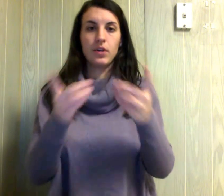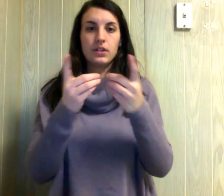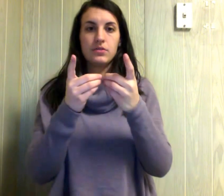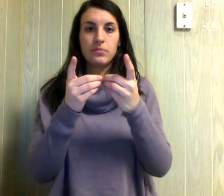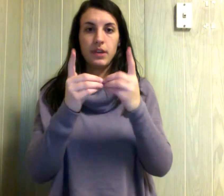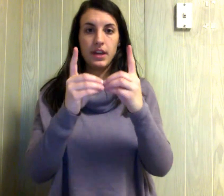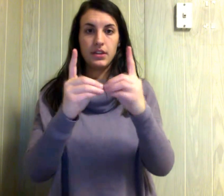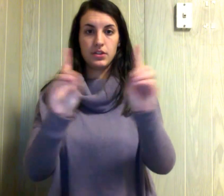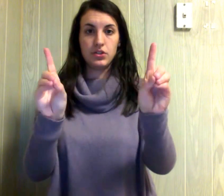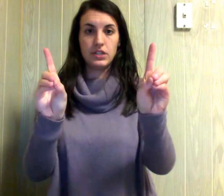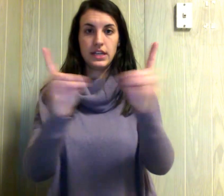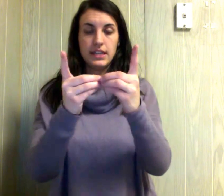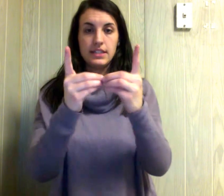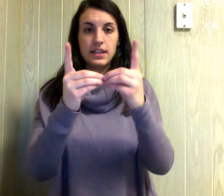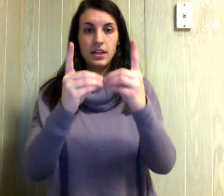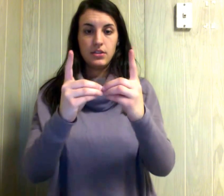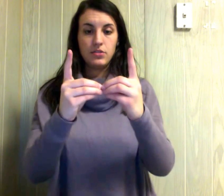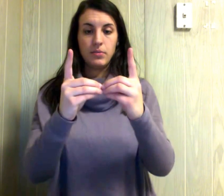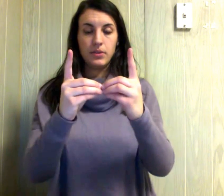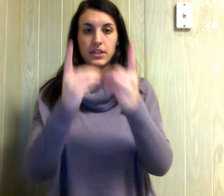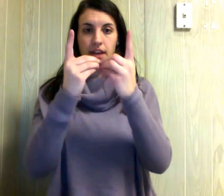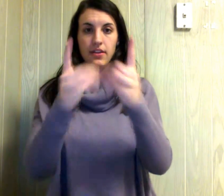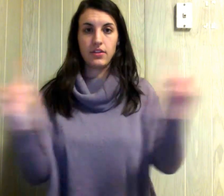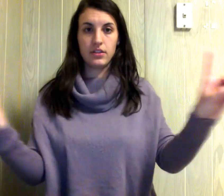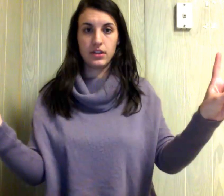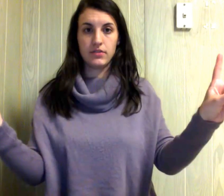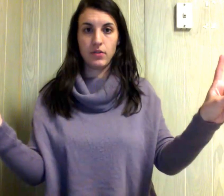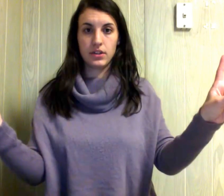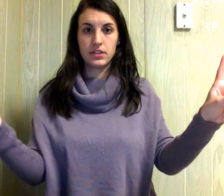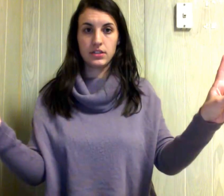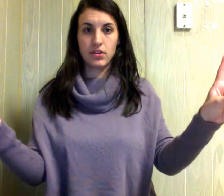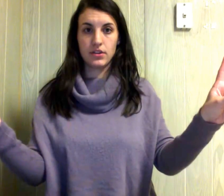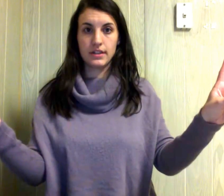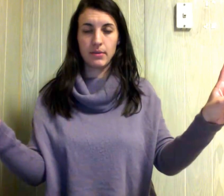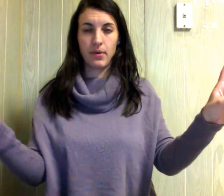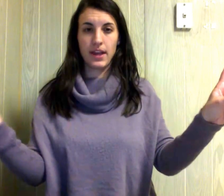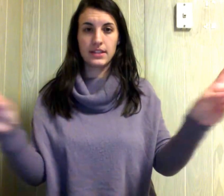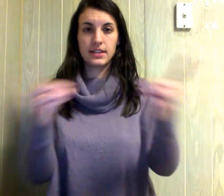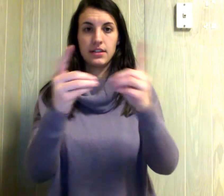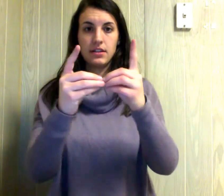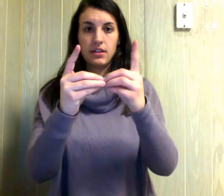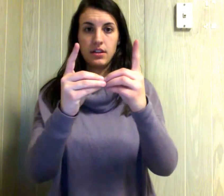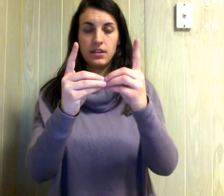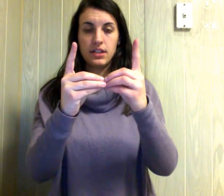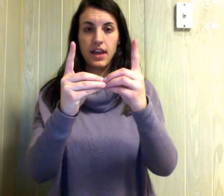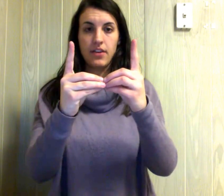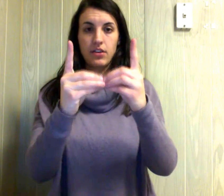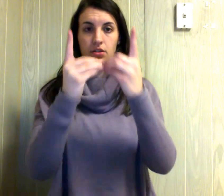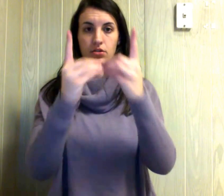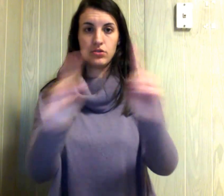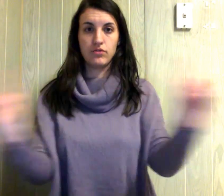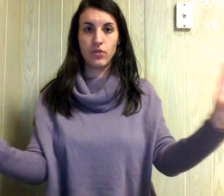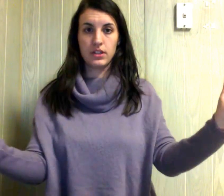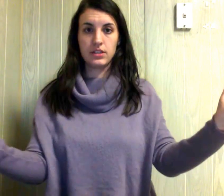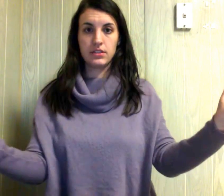Divorce would be the 2 D's. 2 people are together, they divorce. Go their separate ways. Together, divorce.